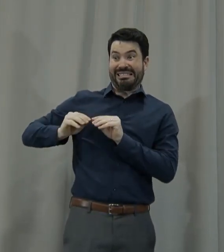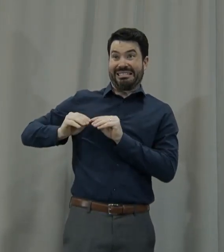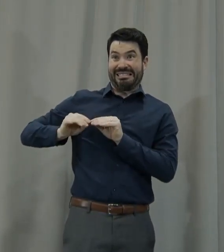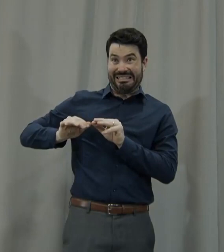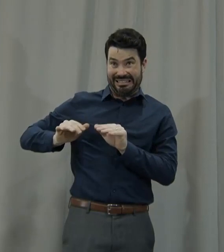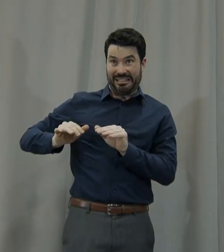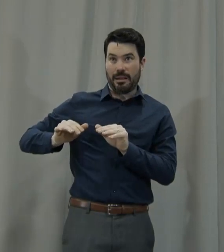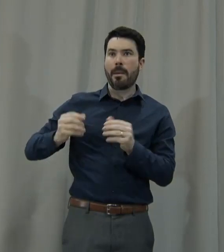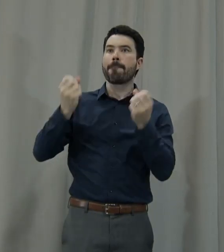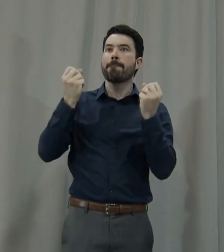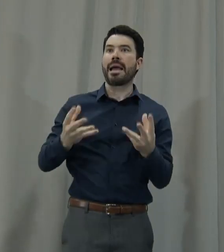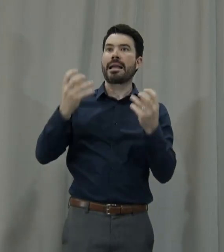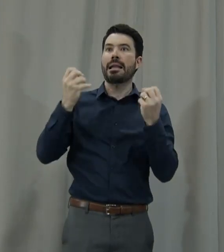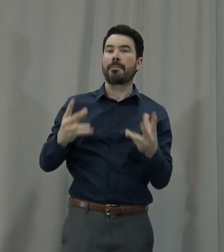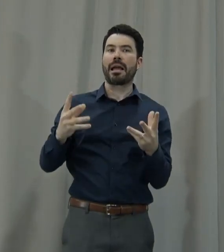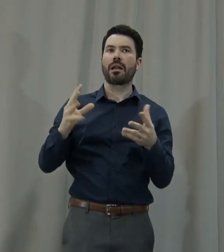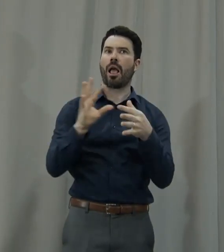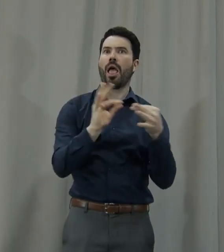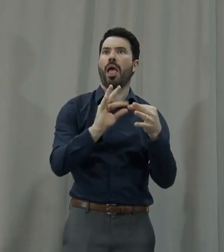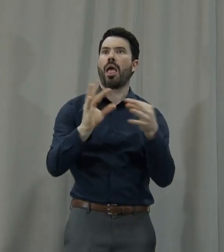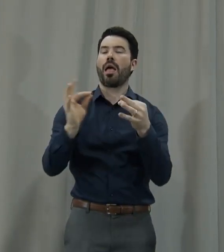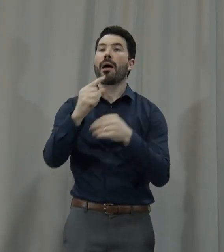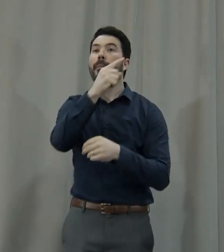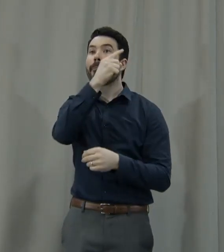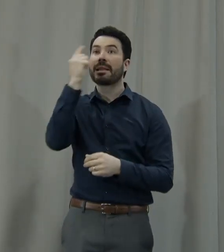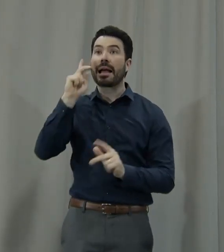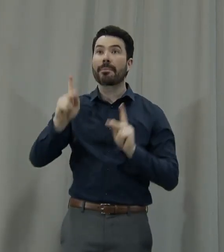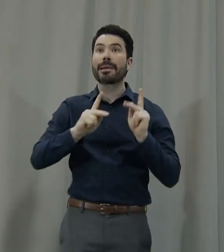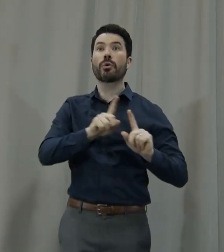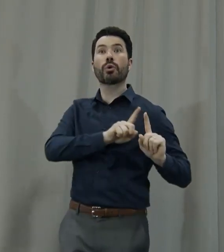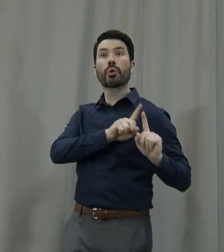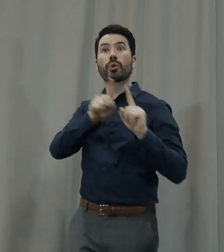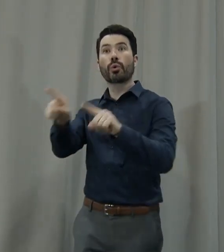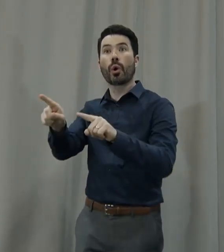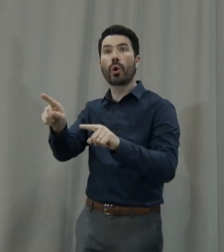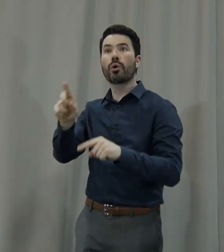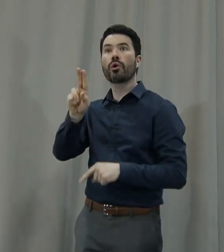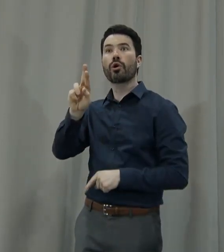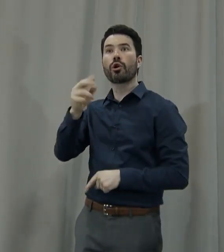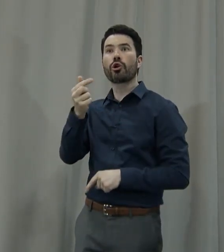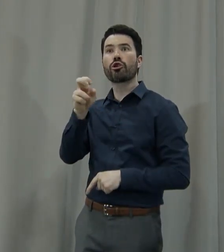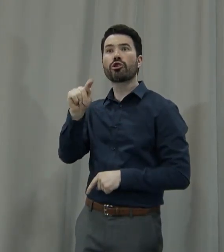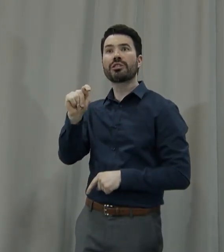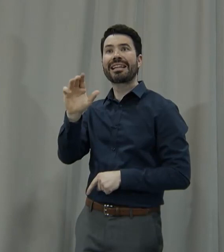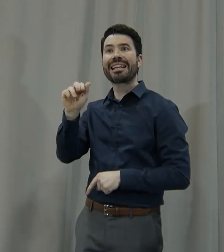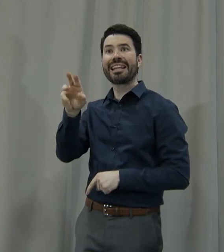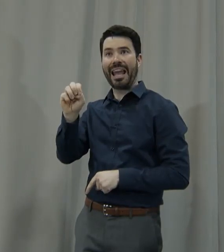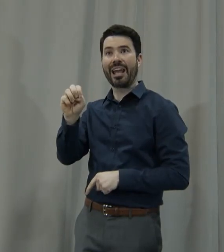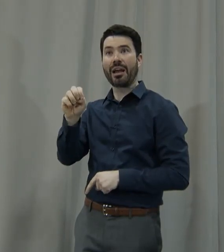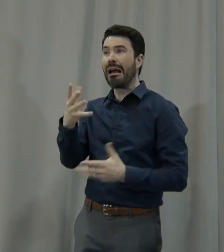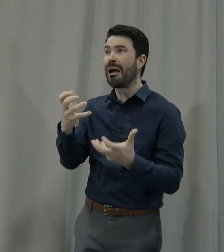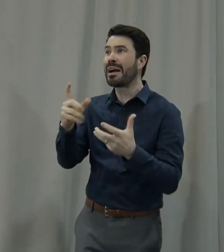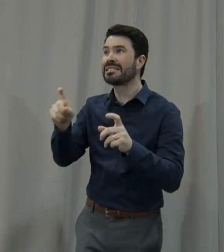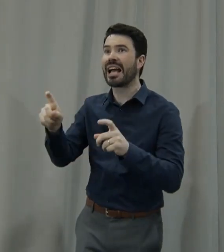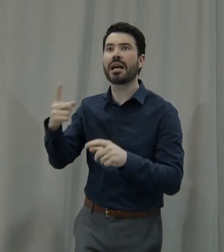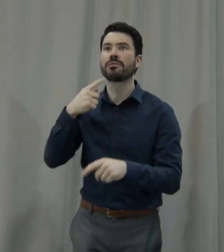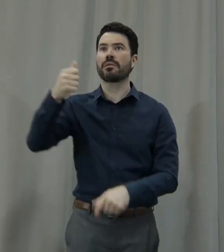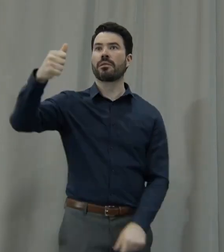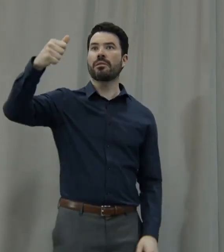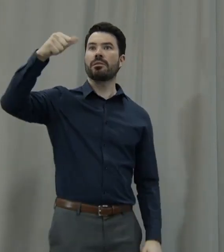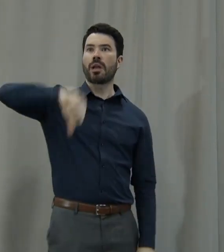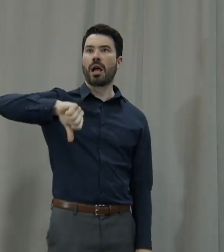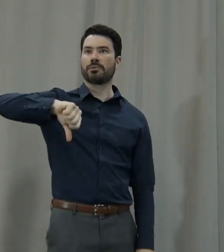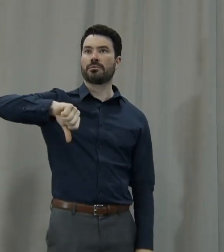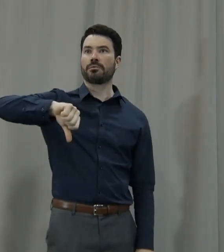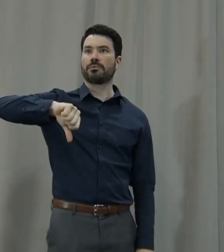Black citizens going to urgent care and being refused the opportunity to be tested, actually just being